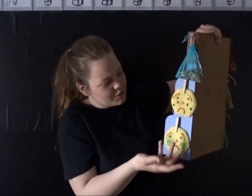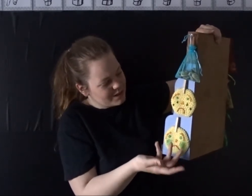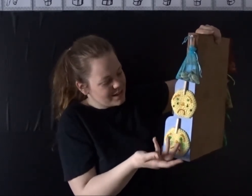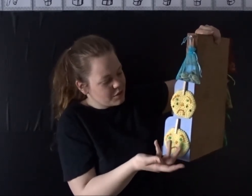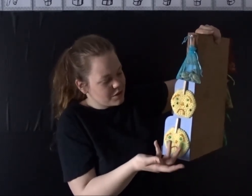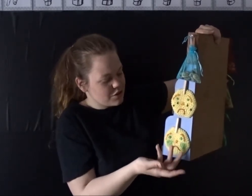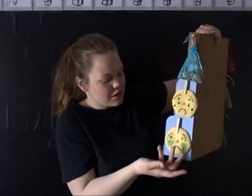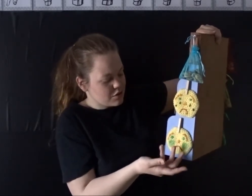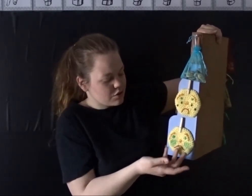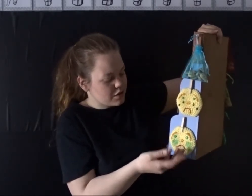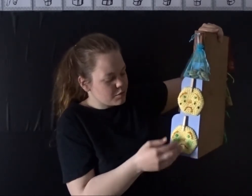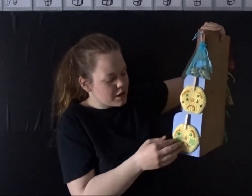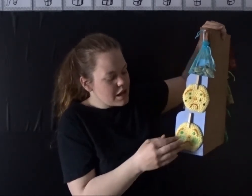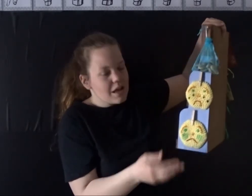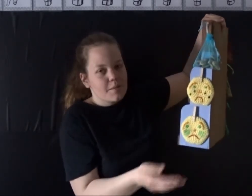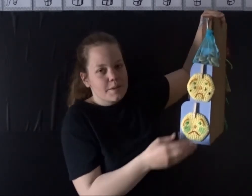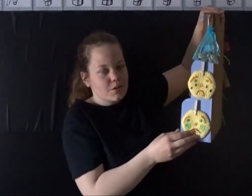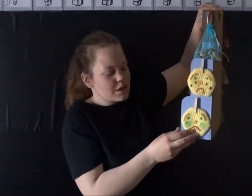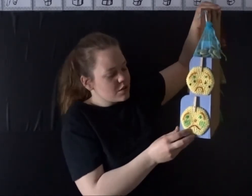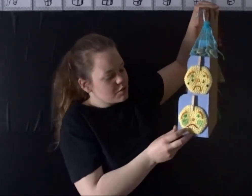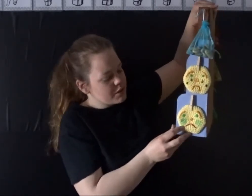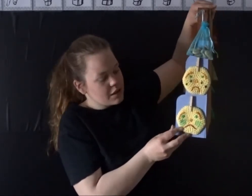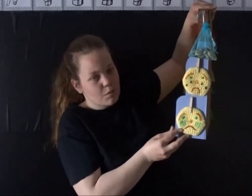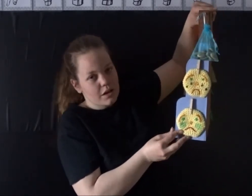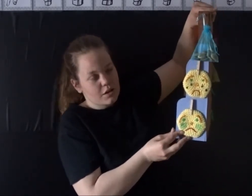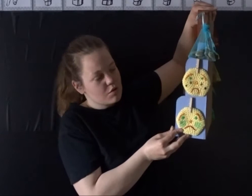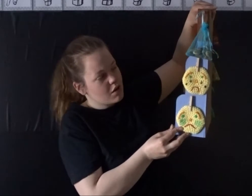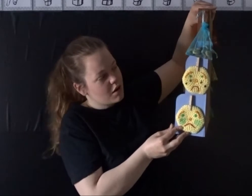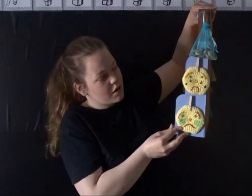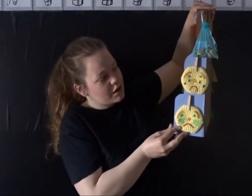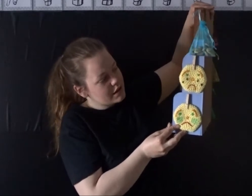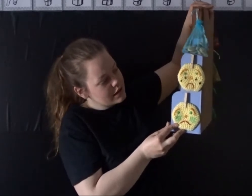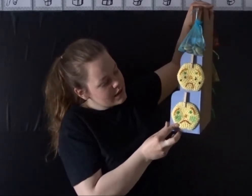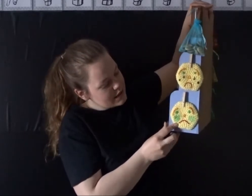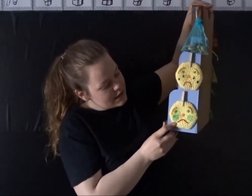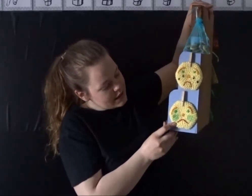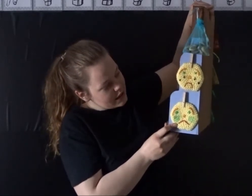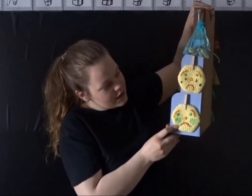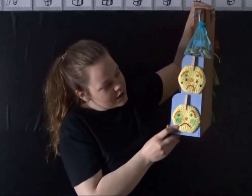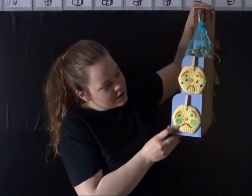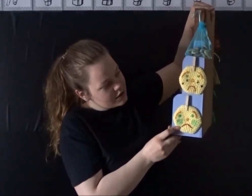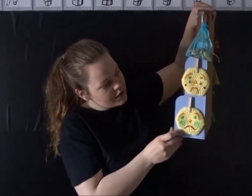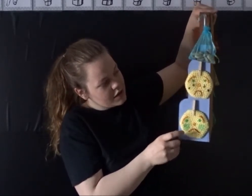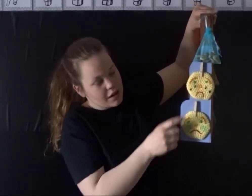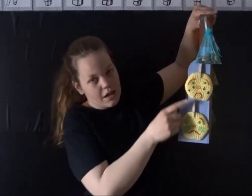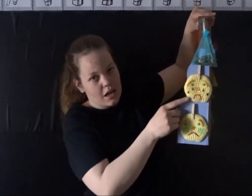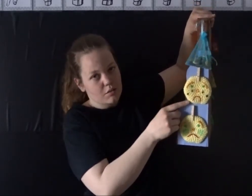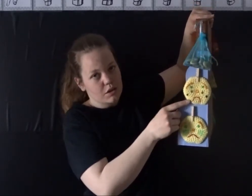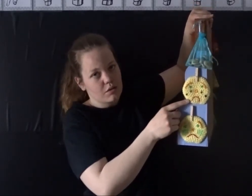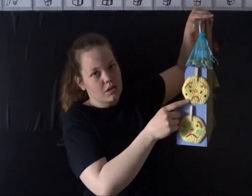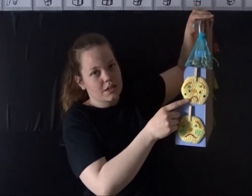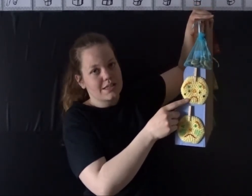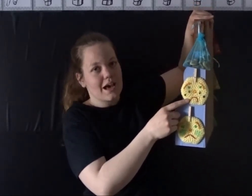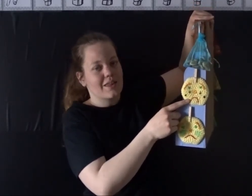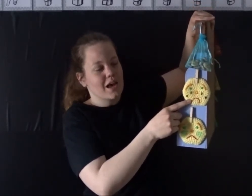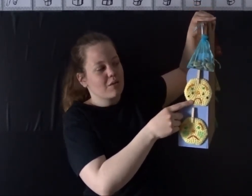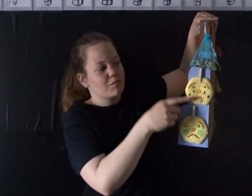well, the other ones you can't control either, but so these would be when you are sick and when you are sad. That would be